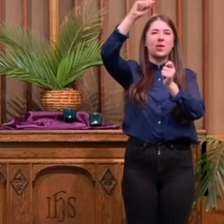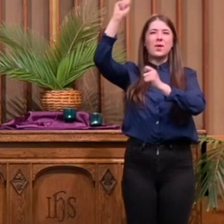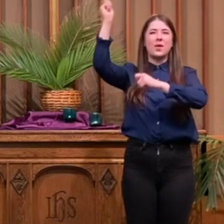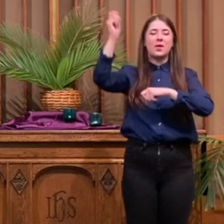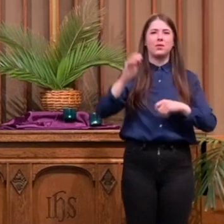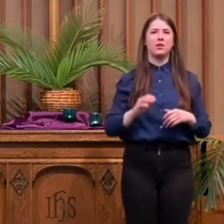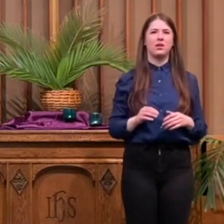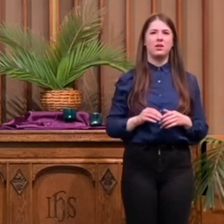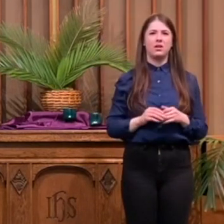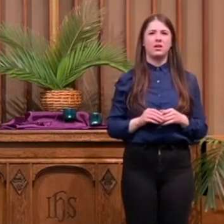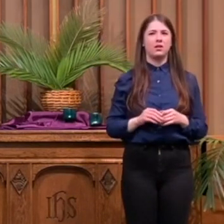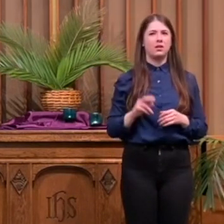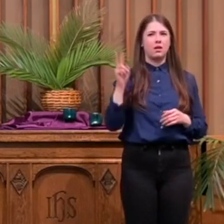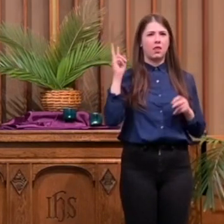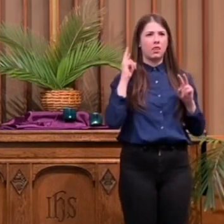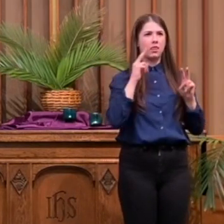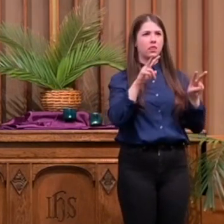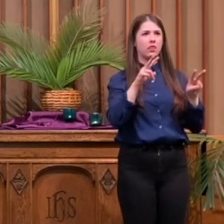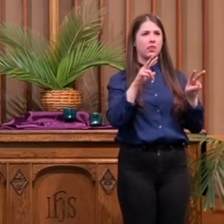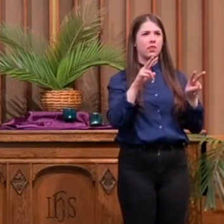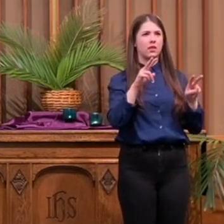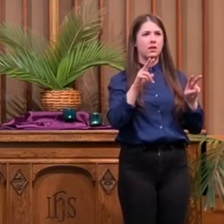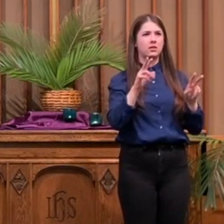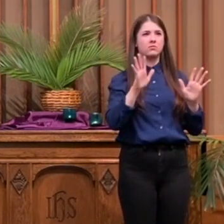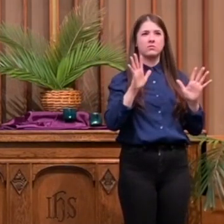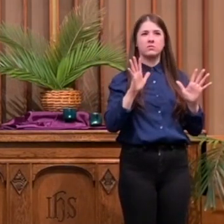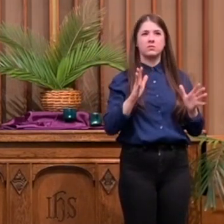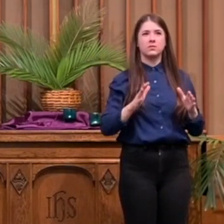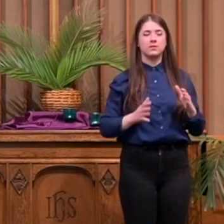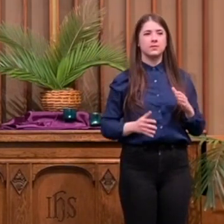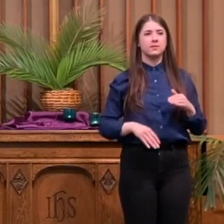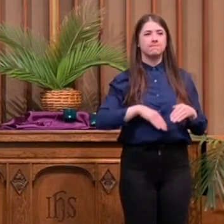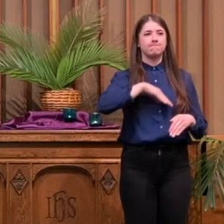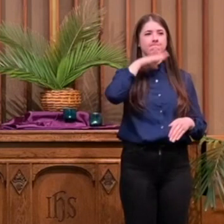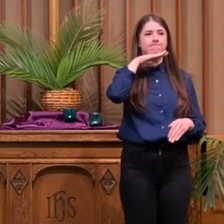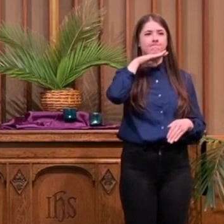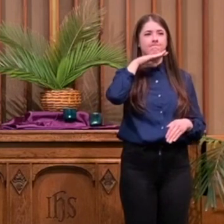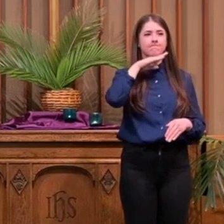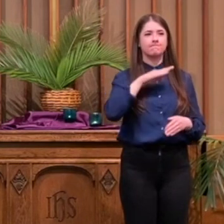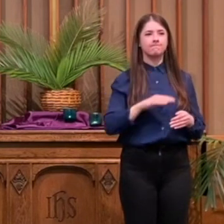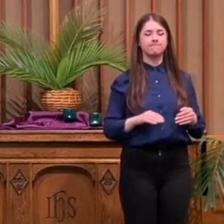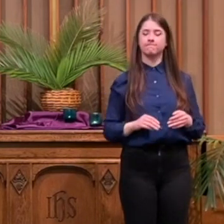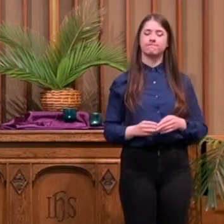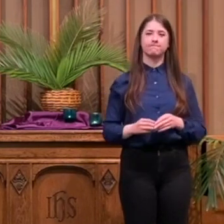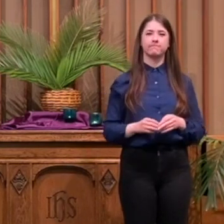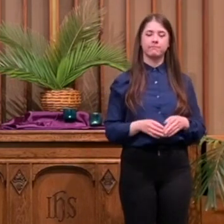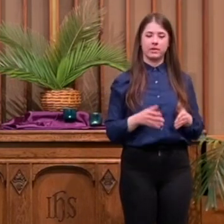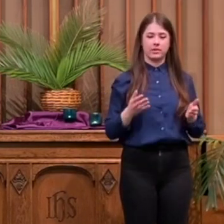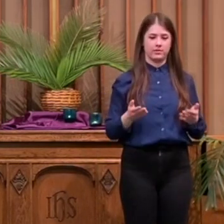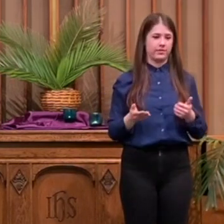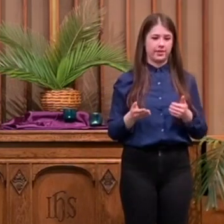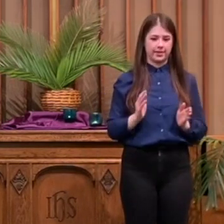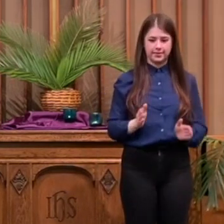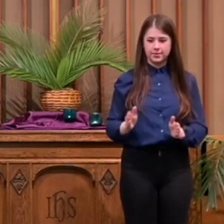crowds, oh, it pushed them over the edge. They went from plotting the